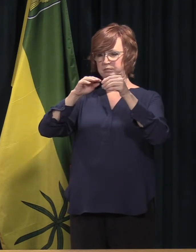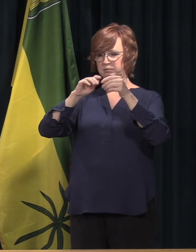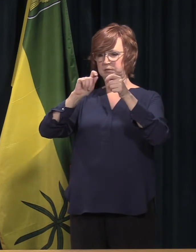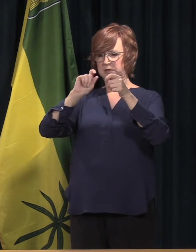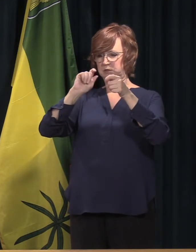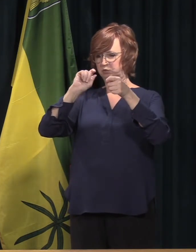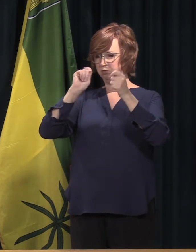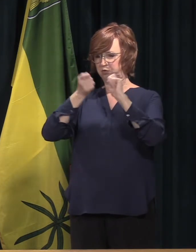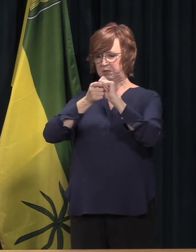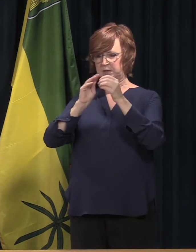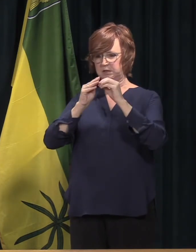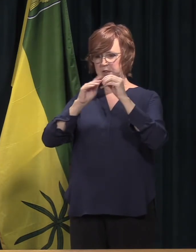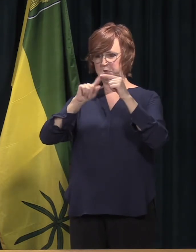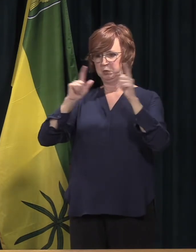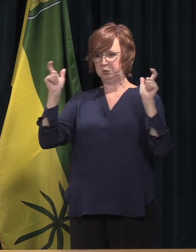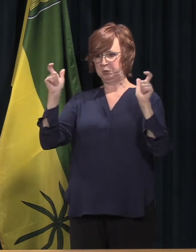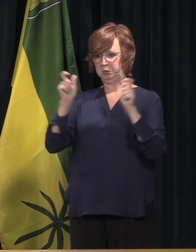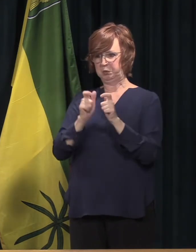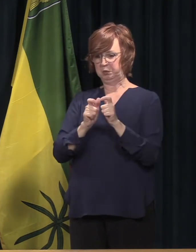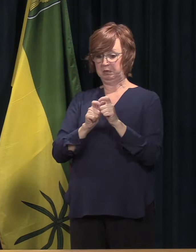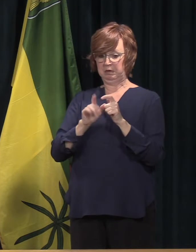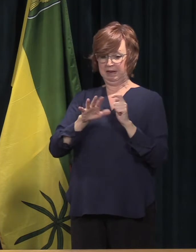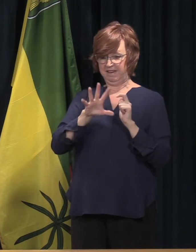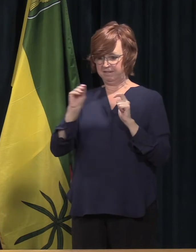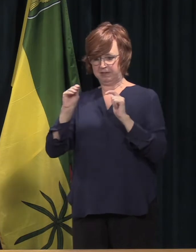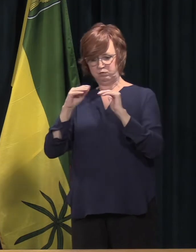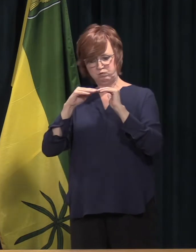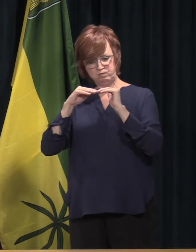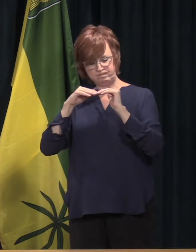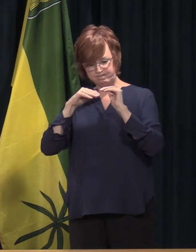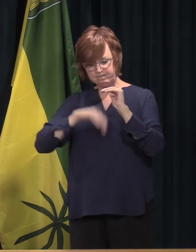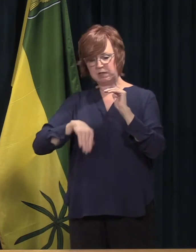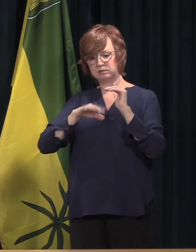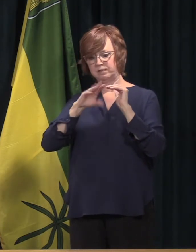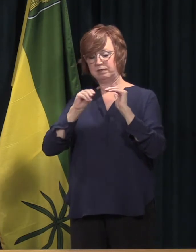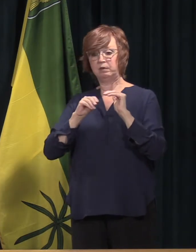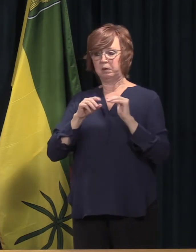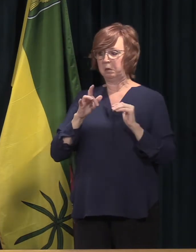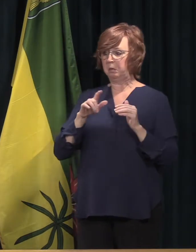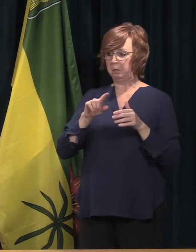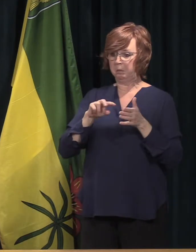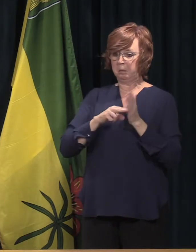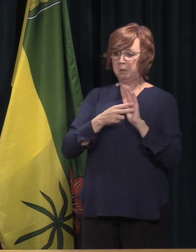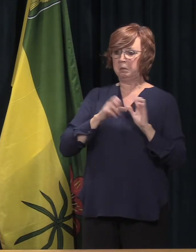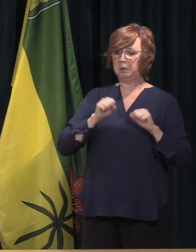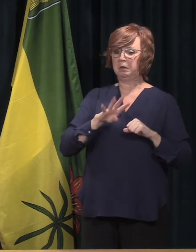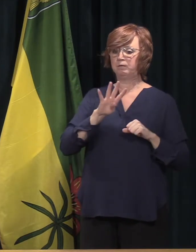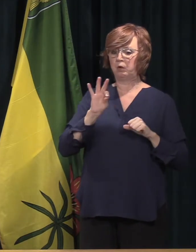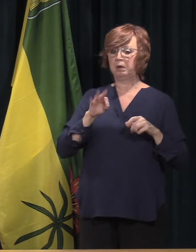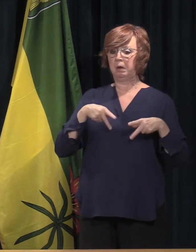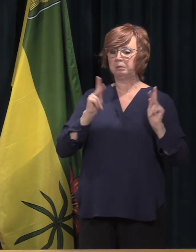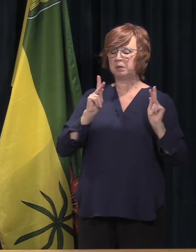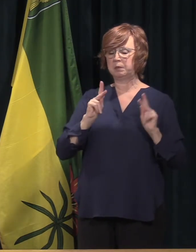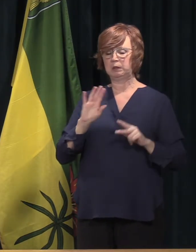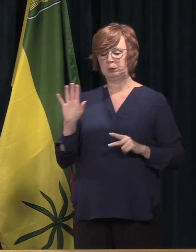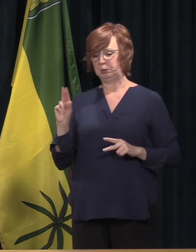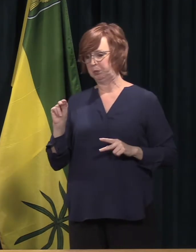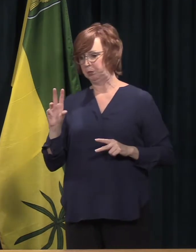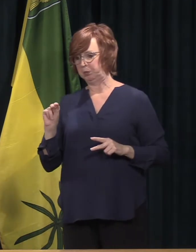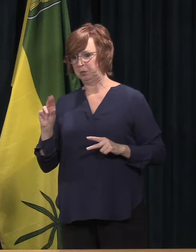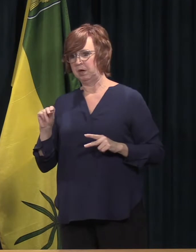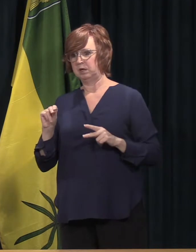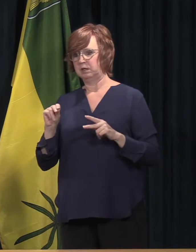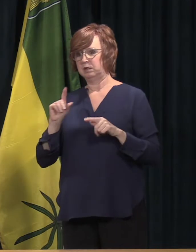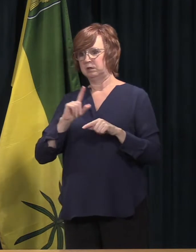49 people. But to ensure that crowding doesn't happen beyond the handful of people you recommend, will you